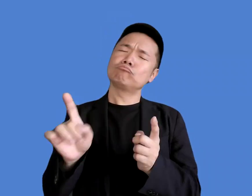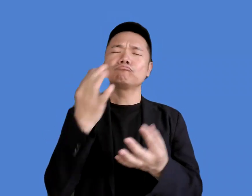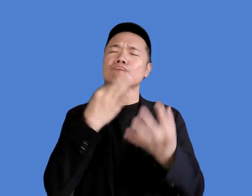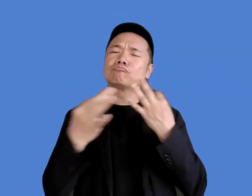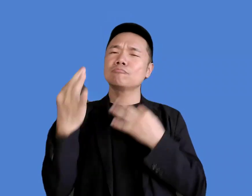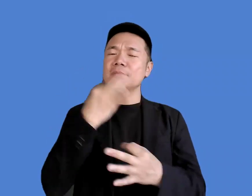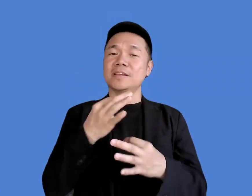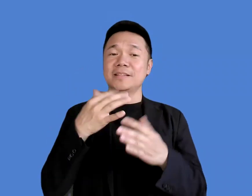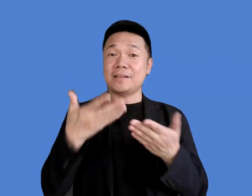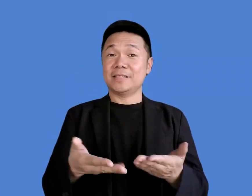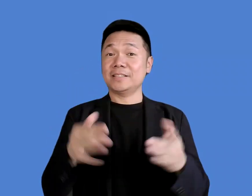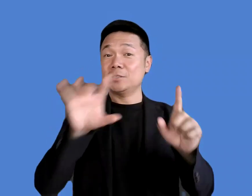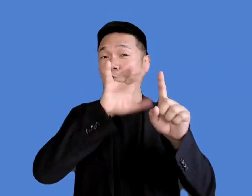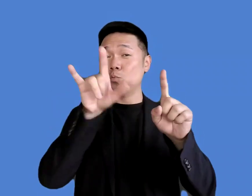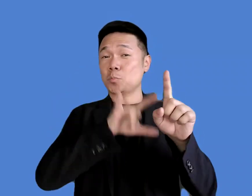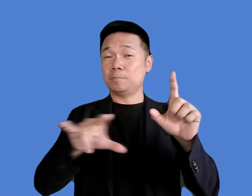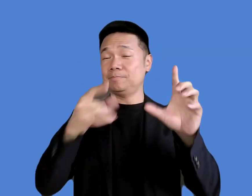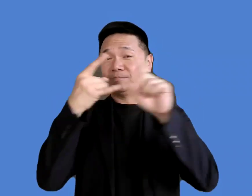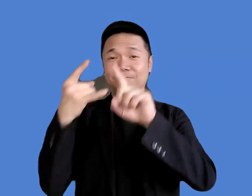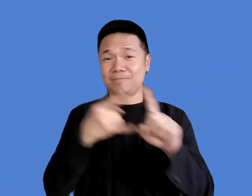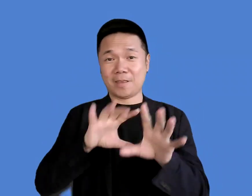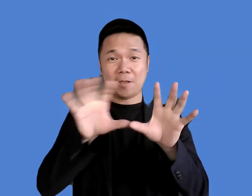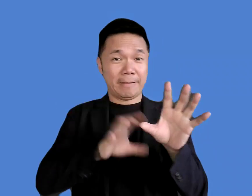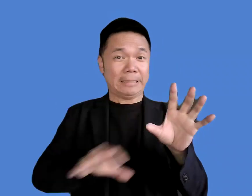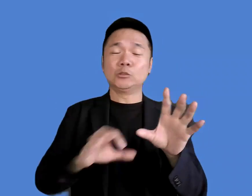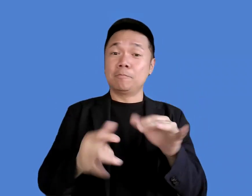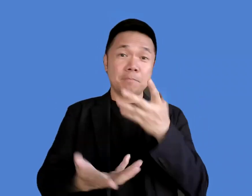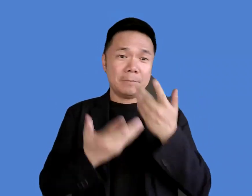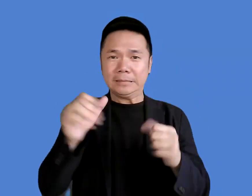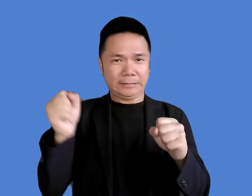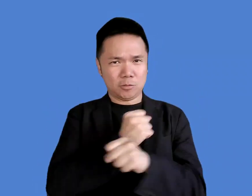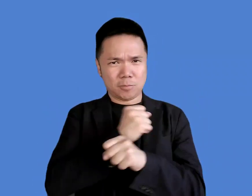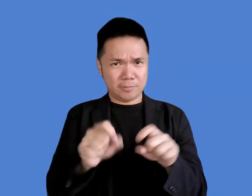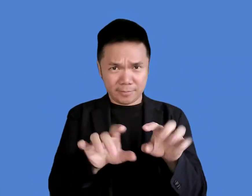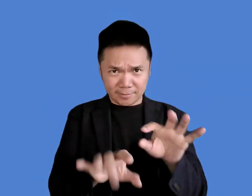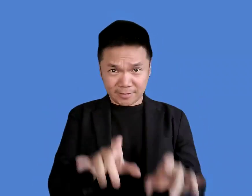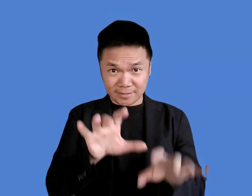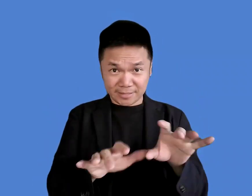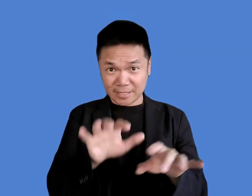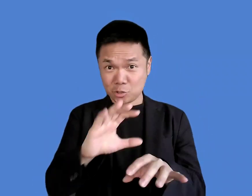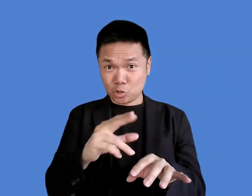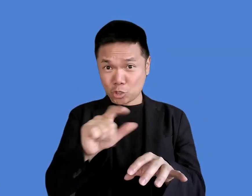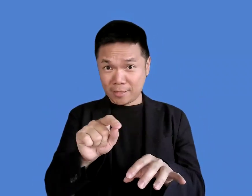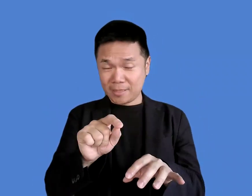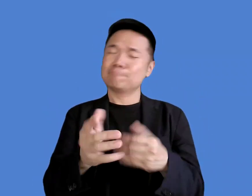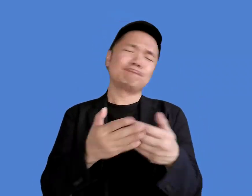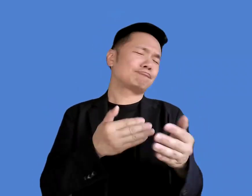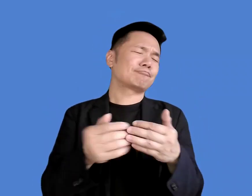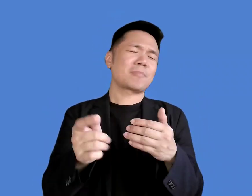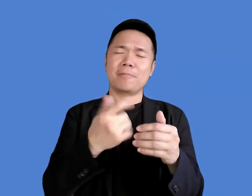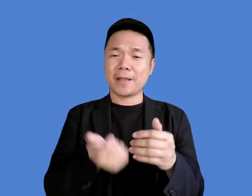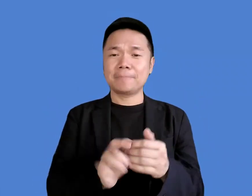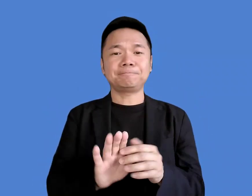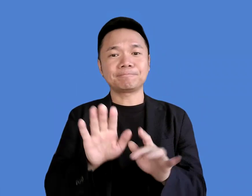are in Zoom webinar, so you may not have access to the chat. But we have an exciting lineup and agenda planned for you